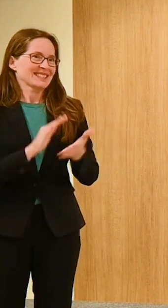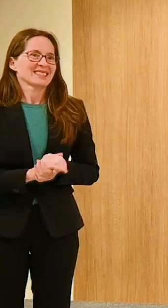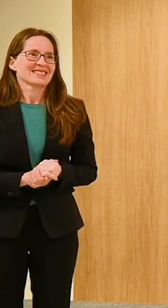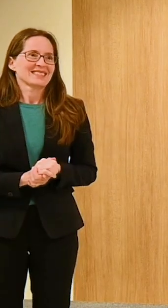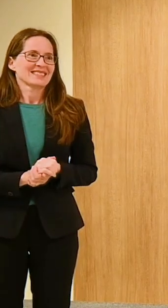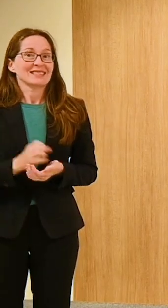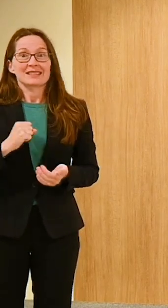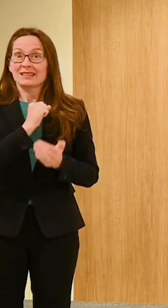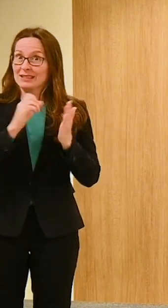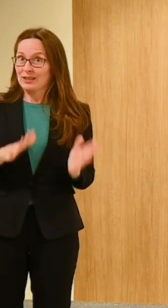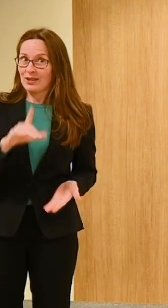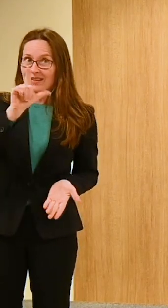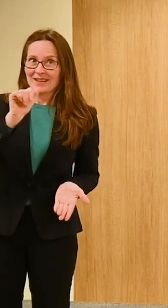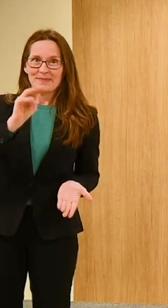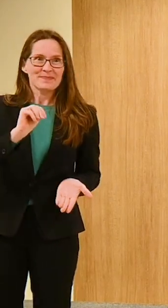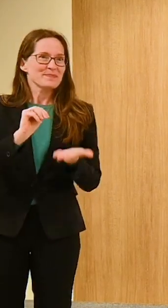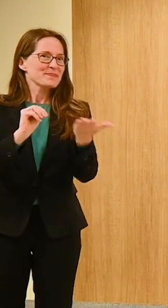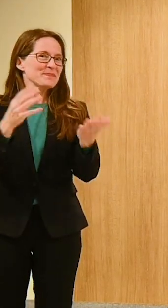Senator Clarence Lamb.